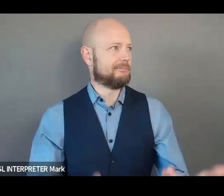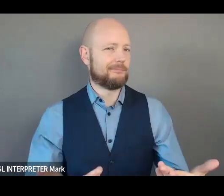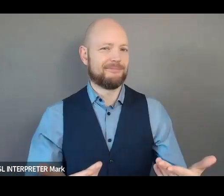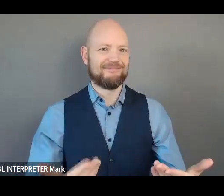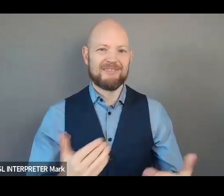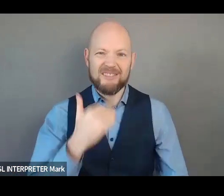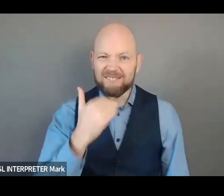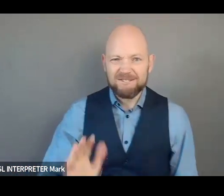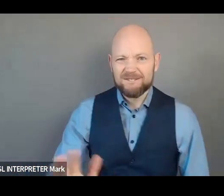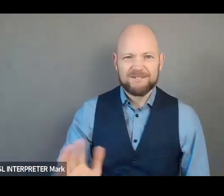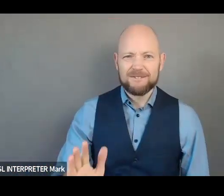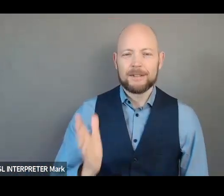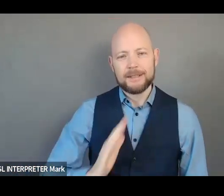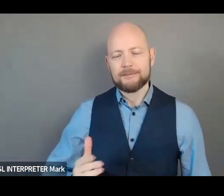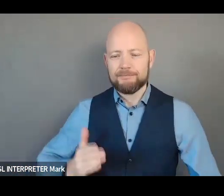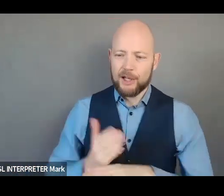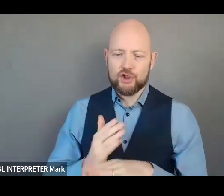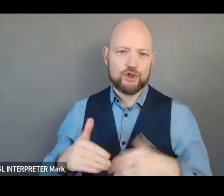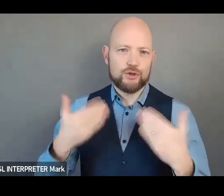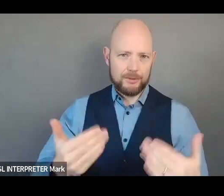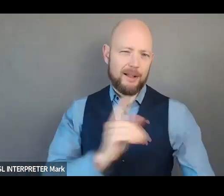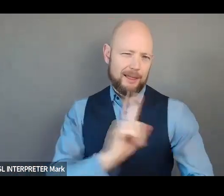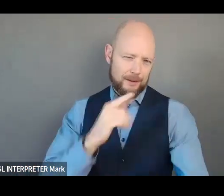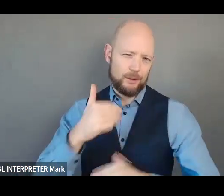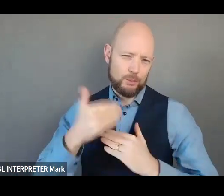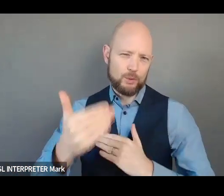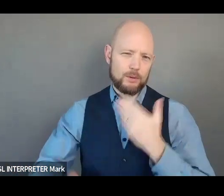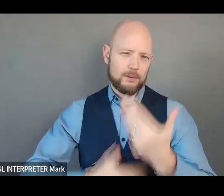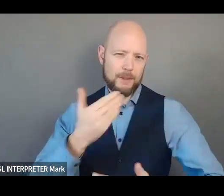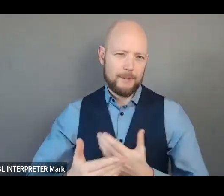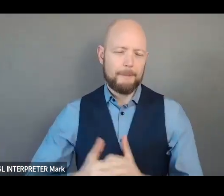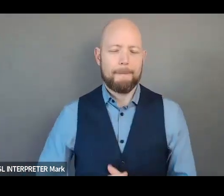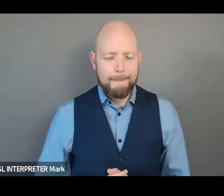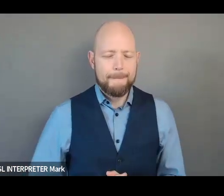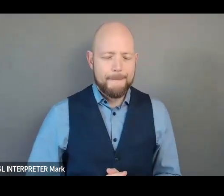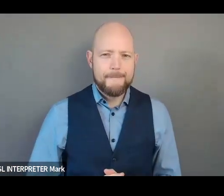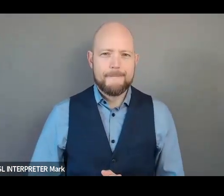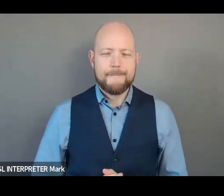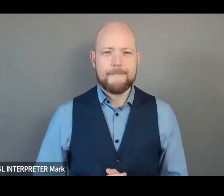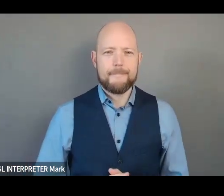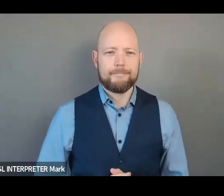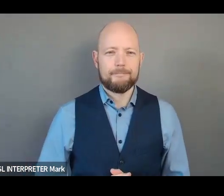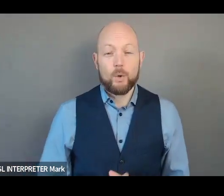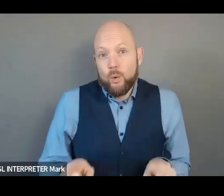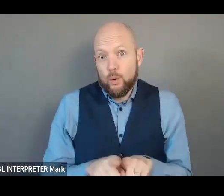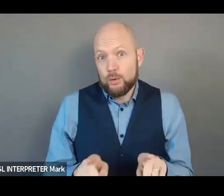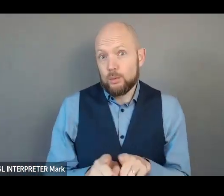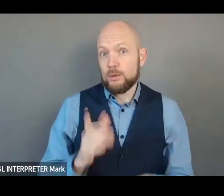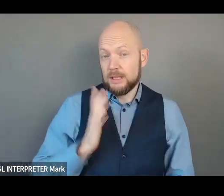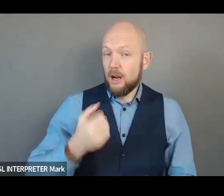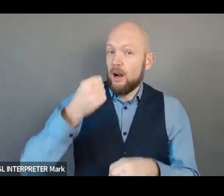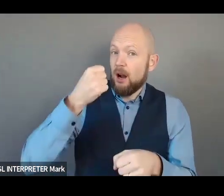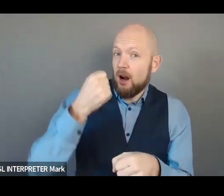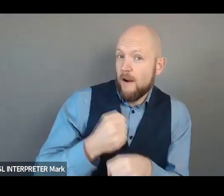Rights Bill doesn't go far enough, and we can talk about that later. But we would also argue that we need government level intervention